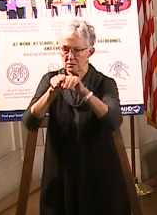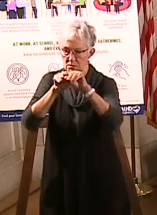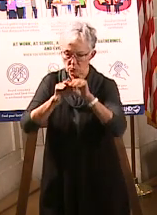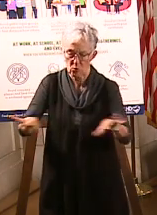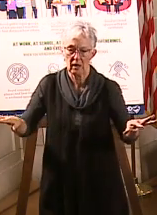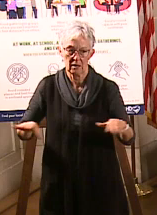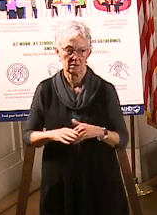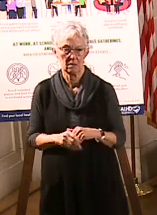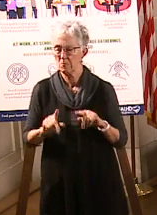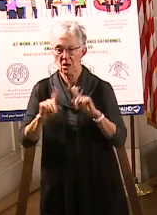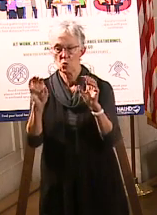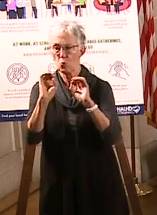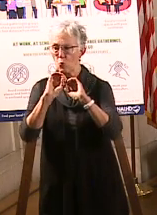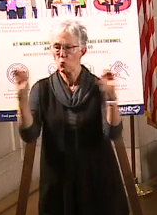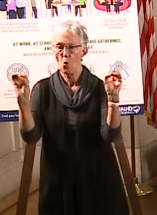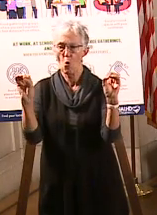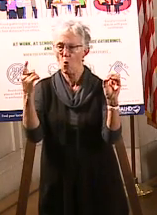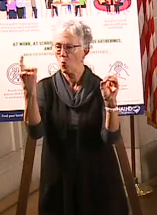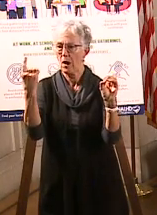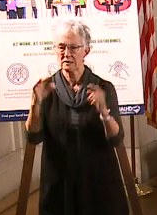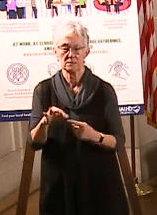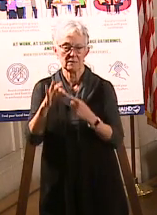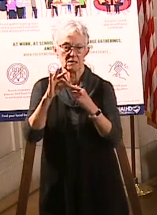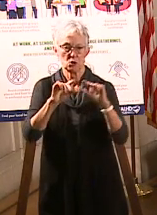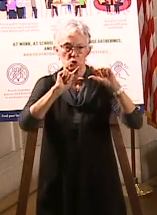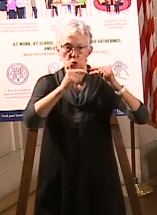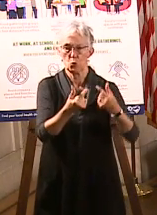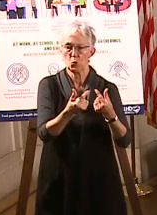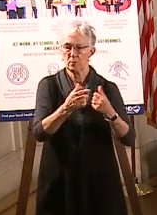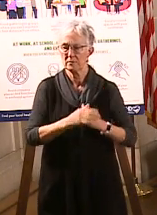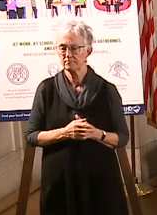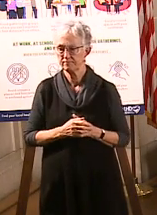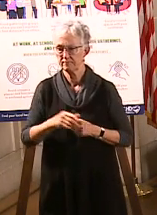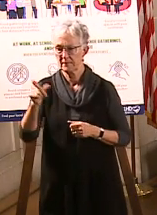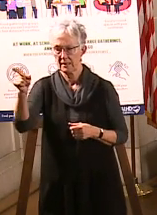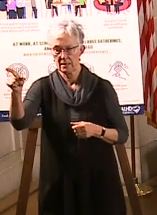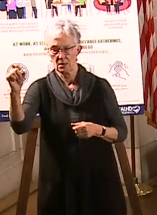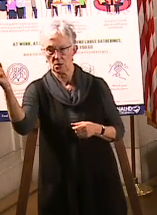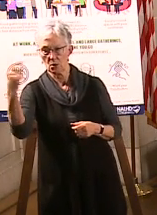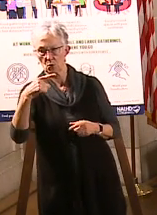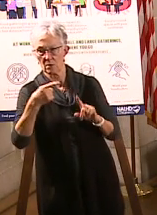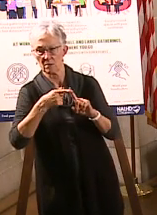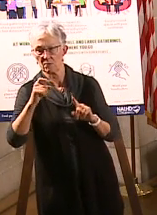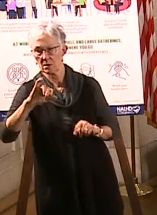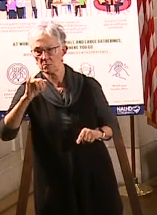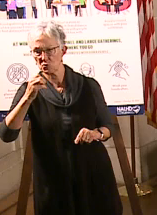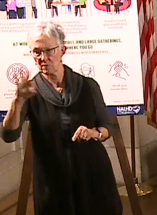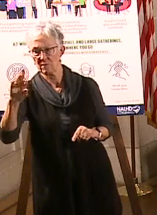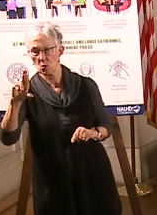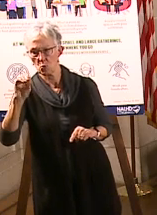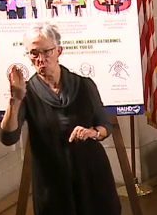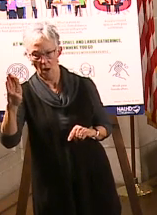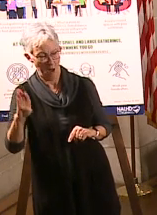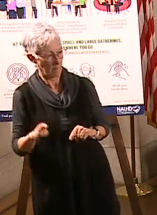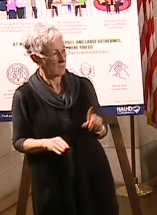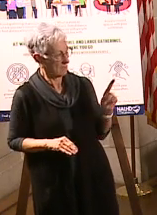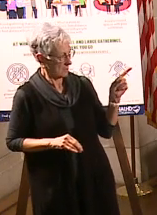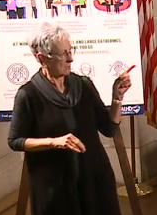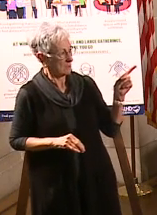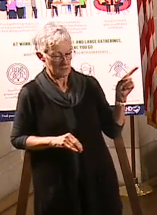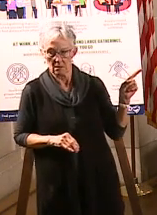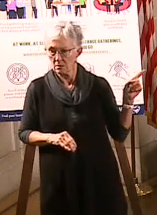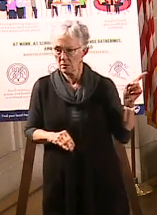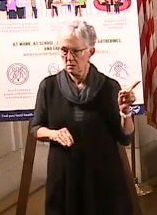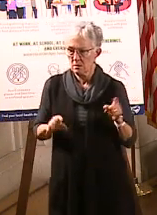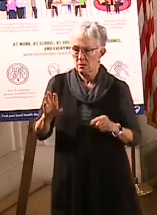specific populations. We have a question from Jeff Robb. Do we believe the strain is already in Nebraska? So Jeff Robb from the